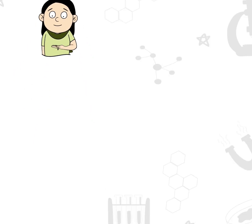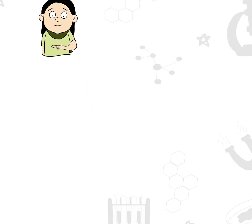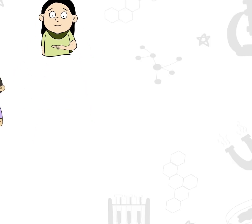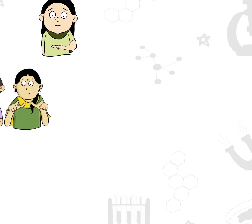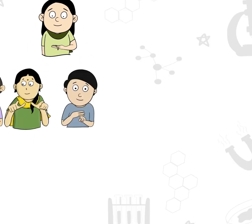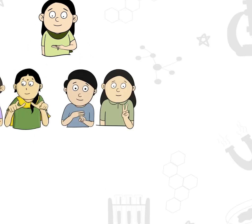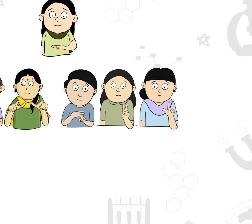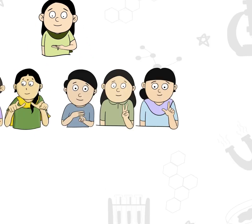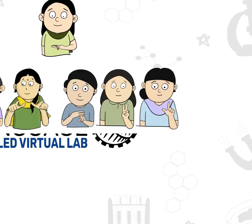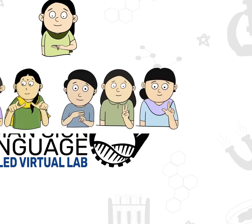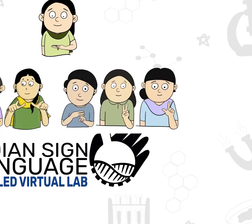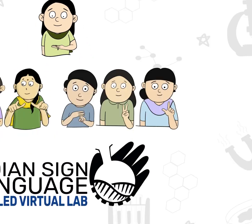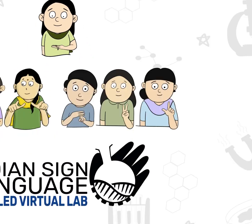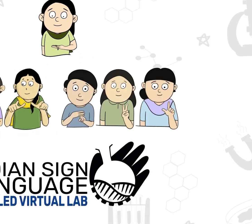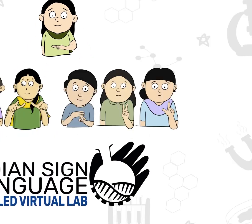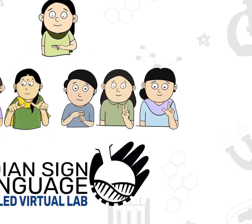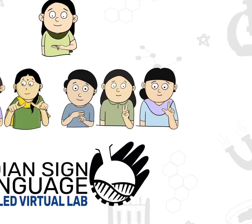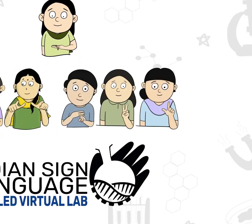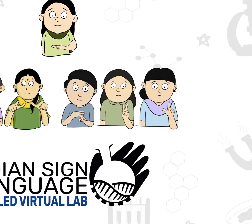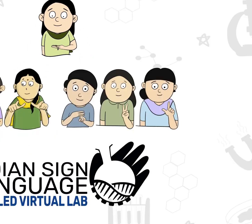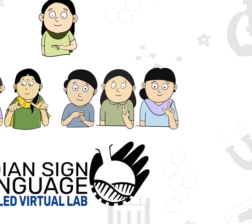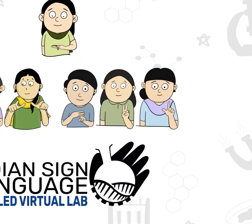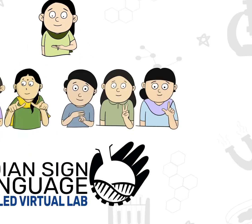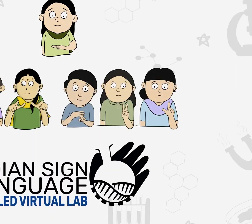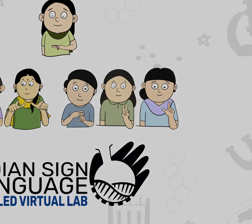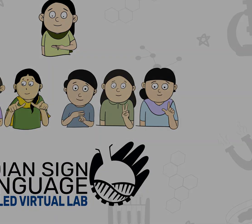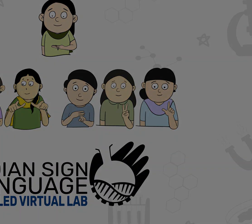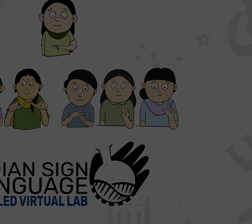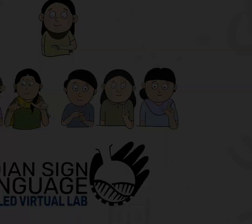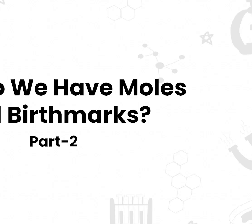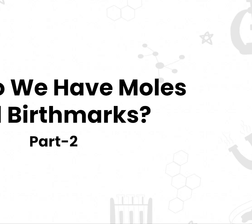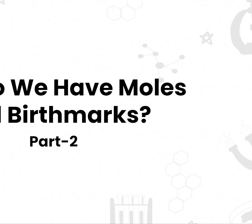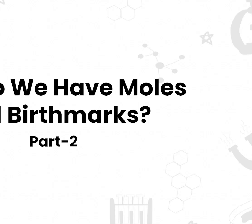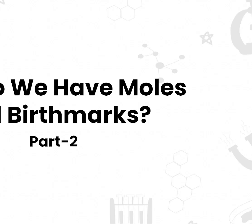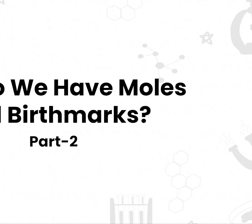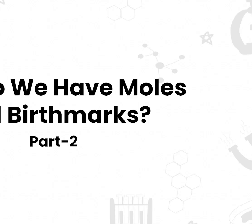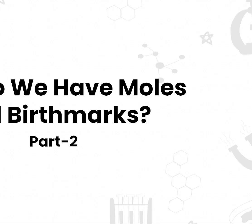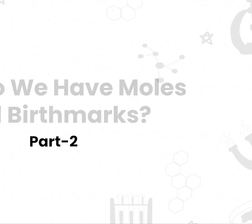Welcome to ISL Enabled Virtual Lab of CSIR.